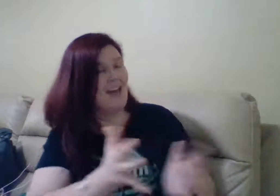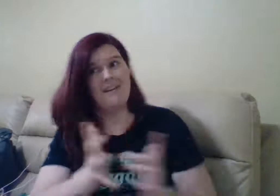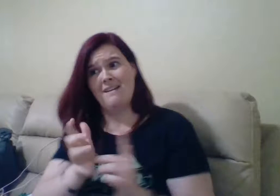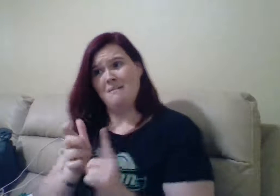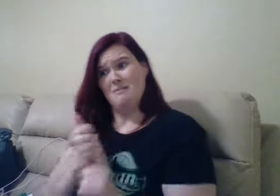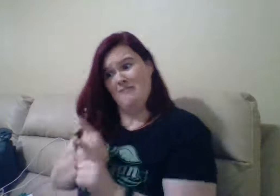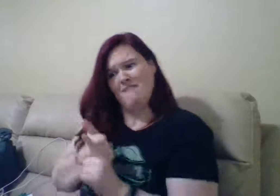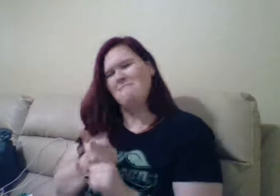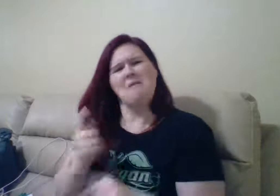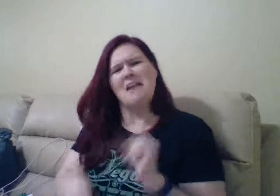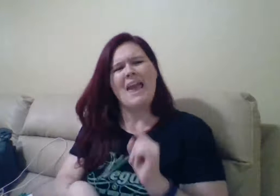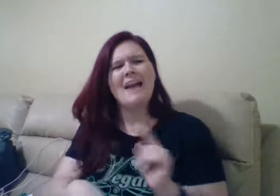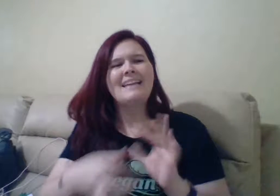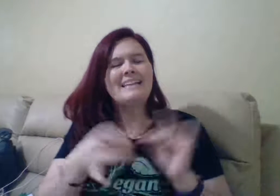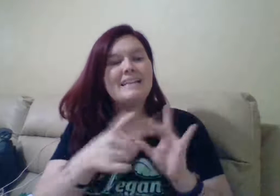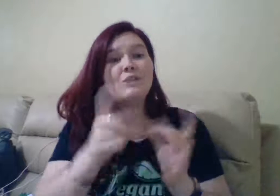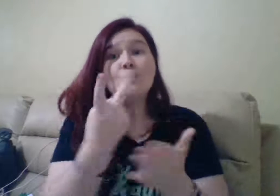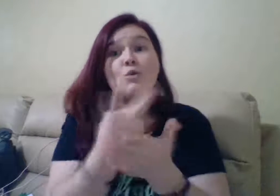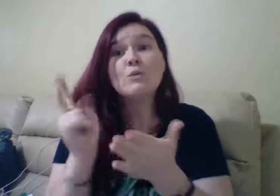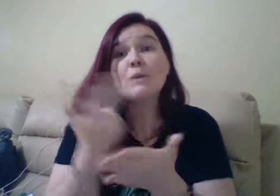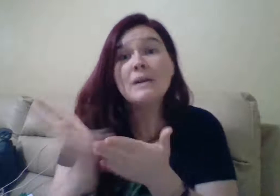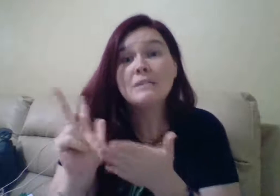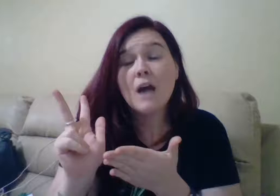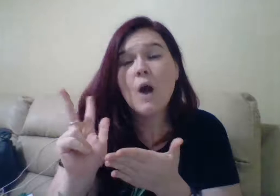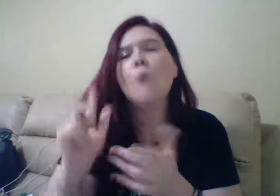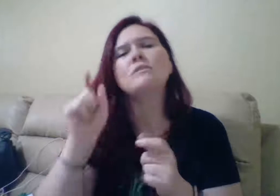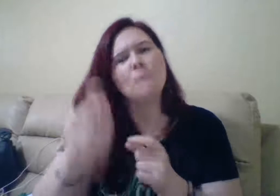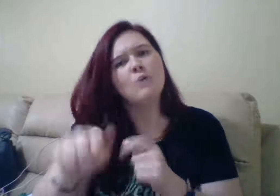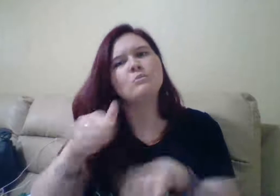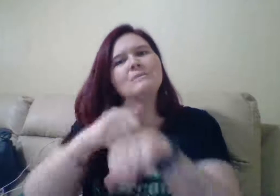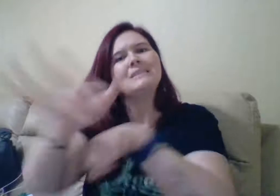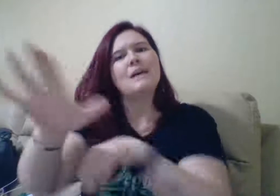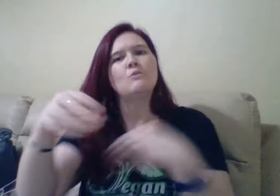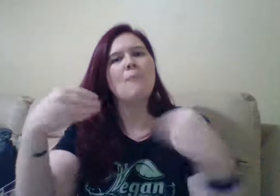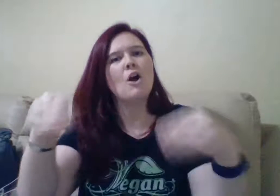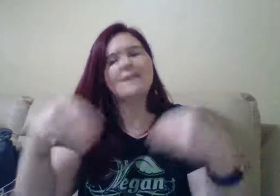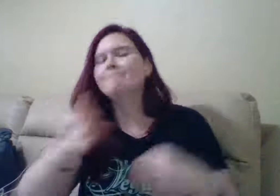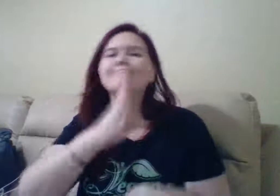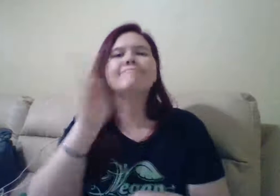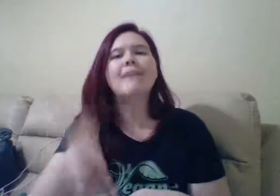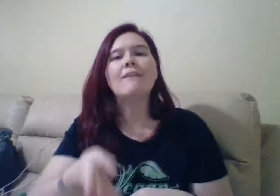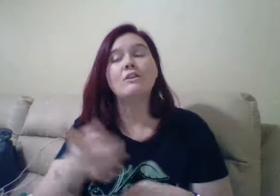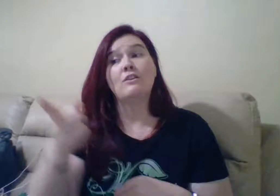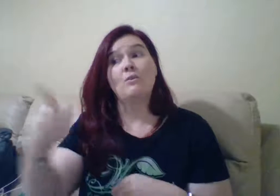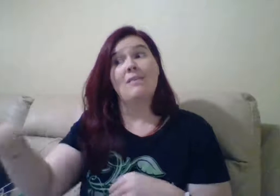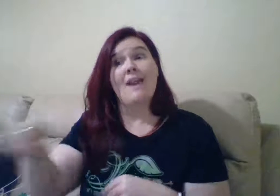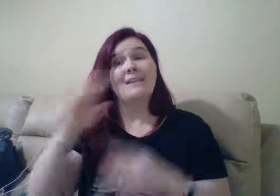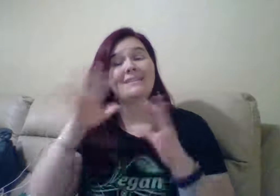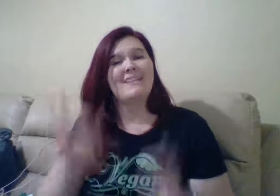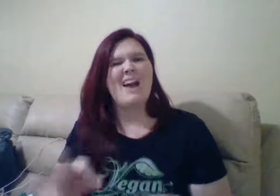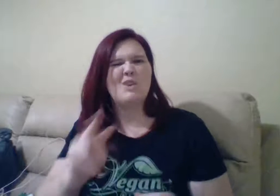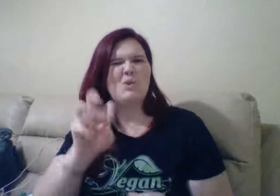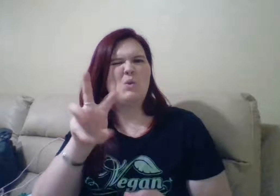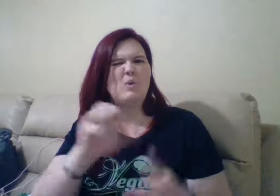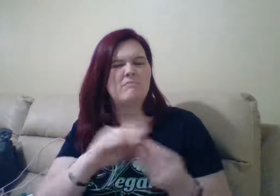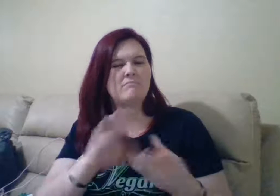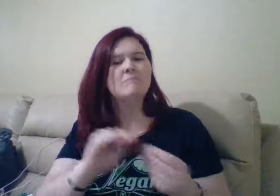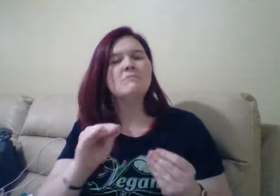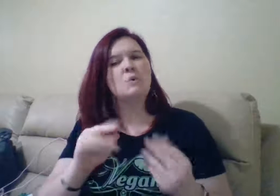2 to 3 weeks ago, sent to market. But it looks like they never will. So the decision has been made to humanely euthanize most, if not all